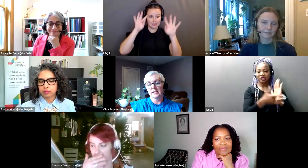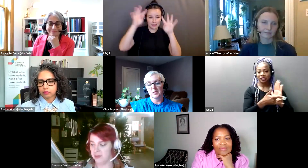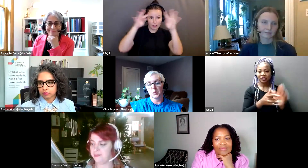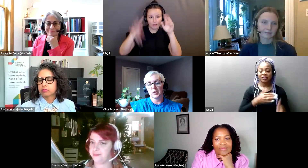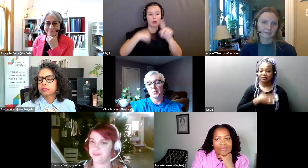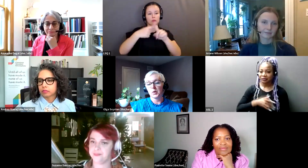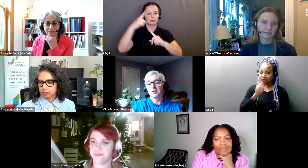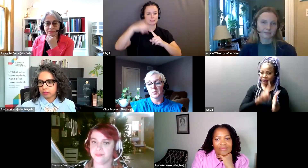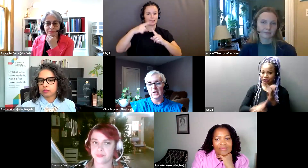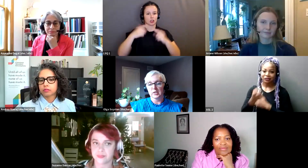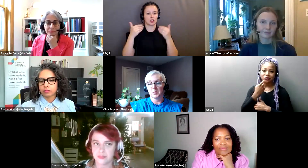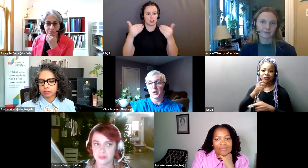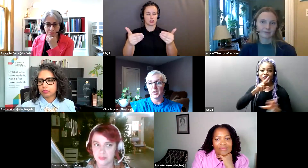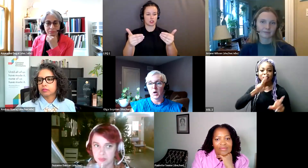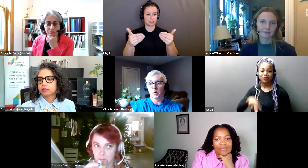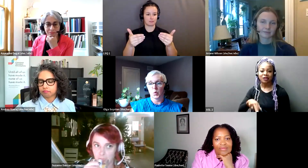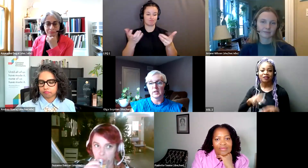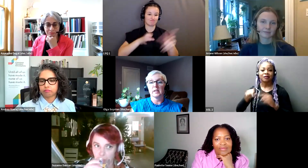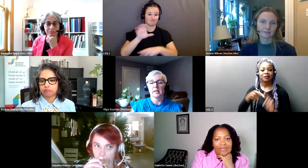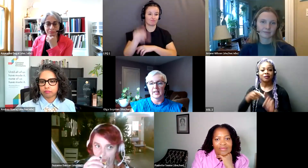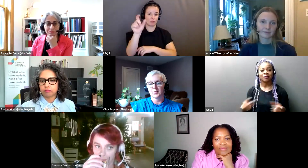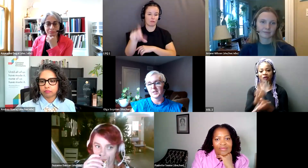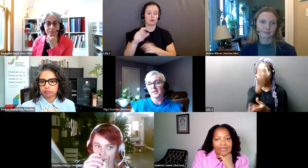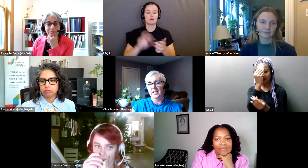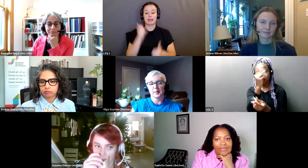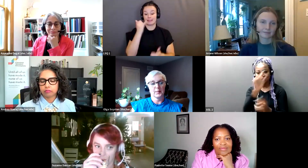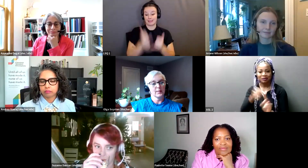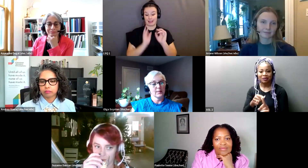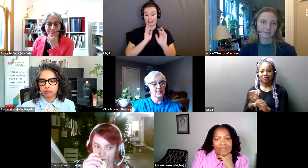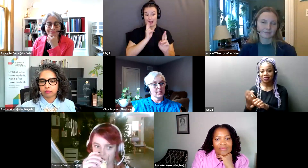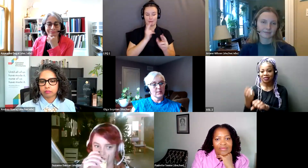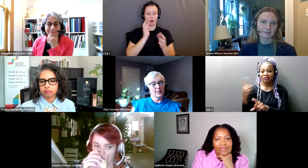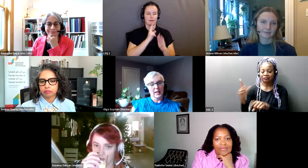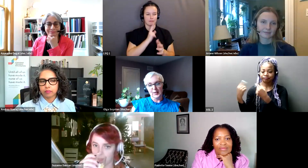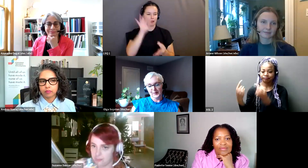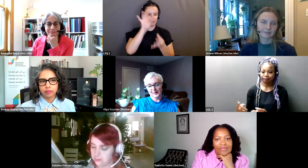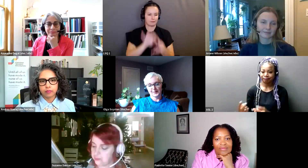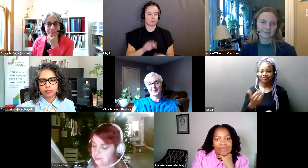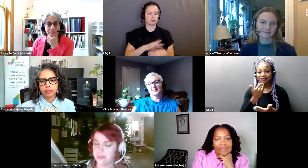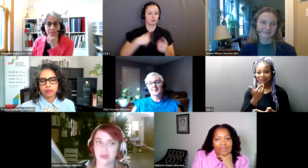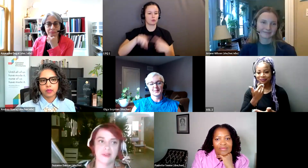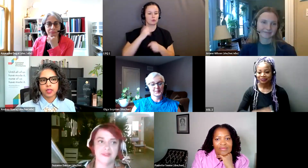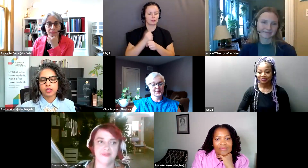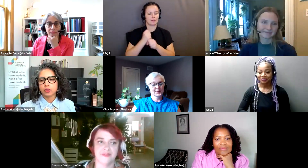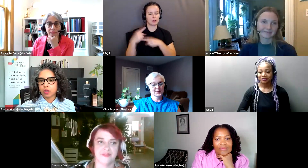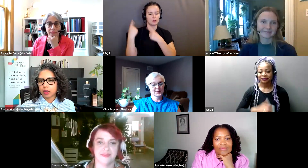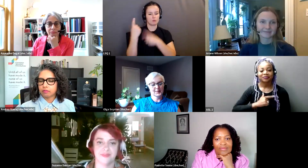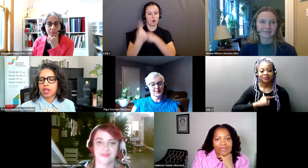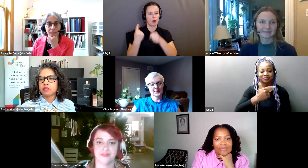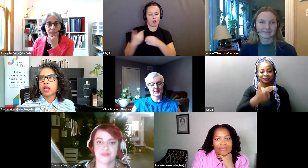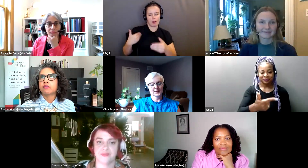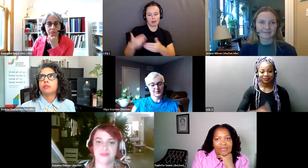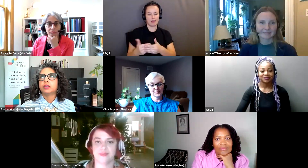our latest report for more information about our work in the last fiscal year. Thank you. Thanks,